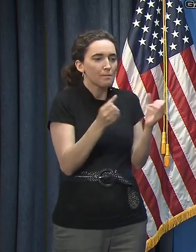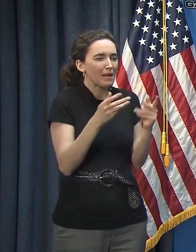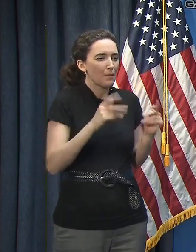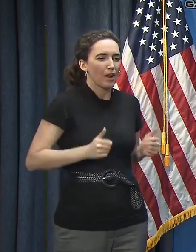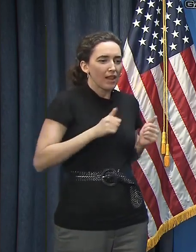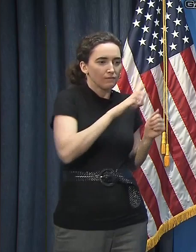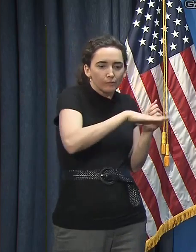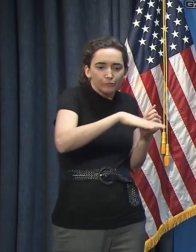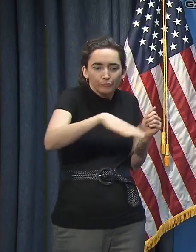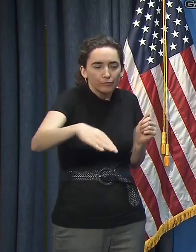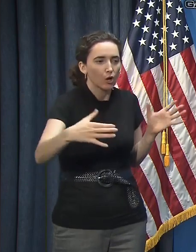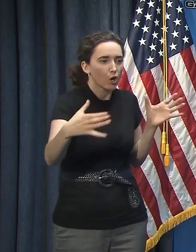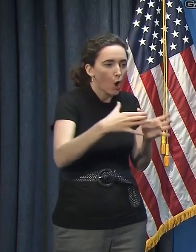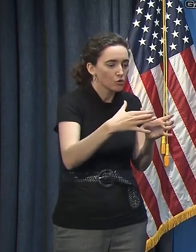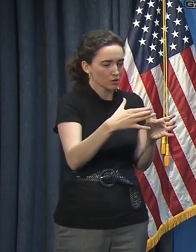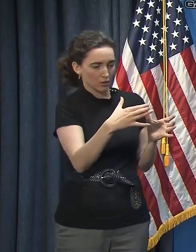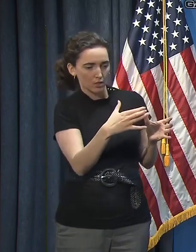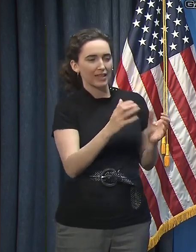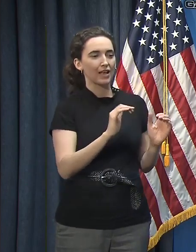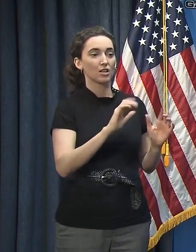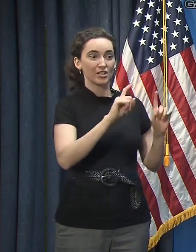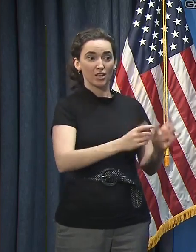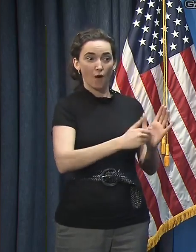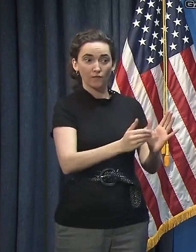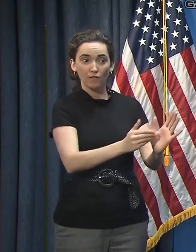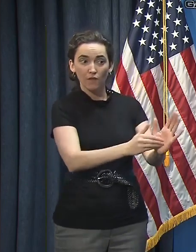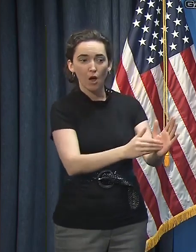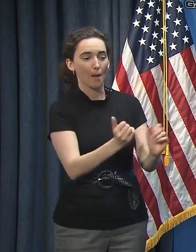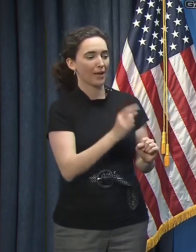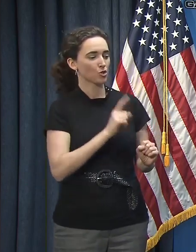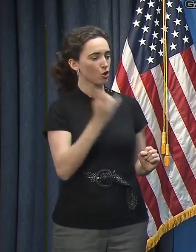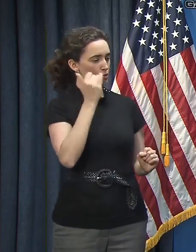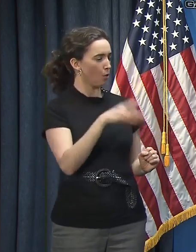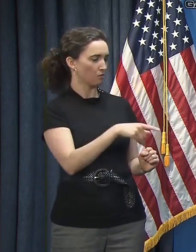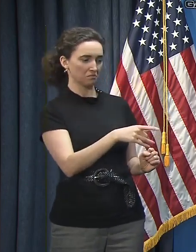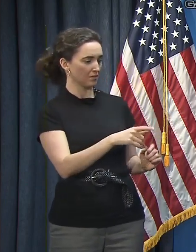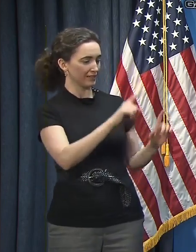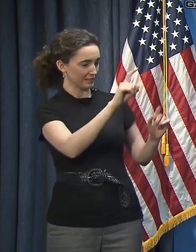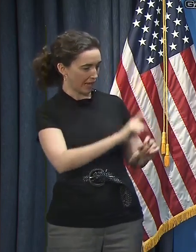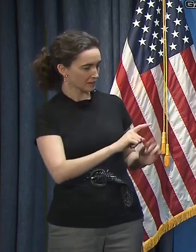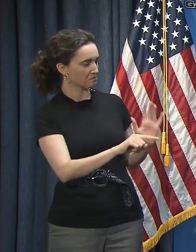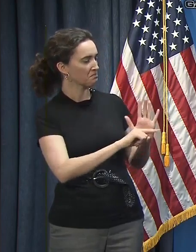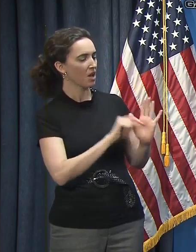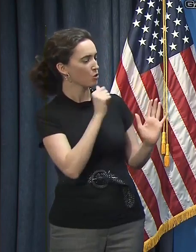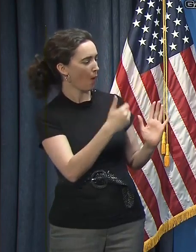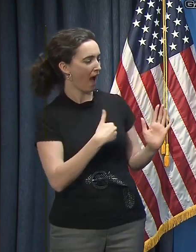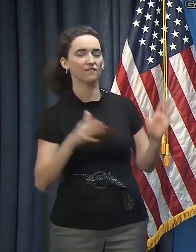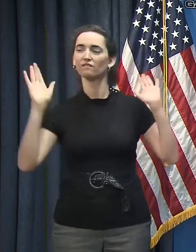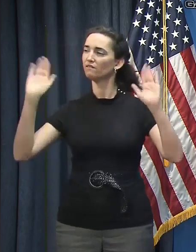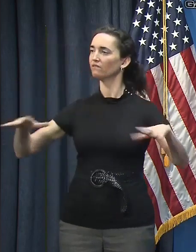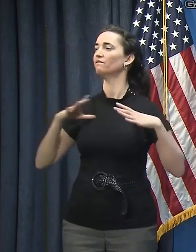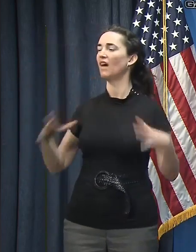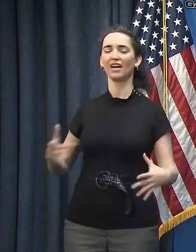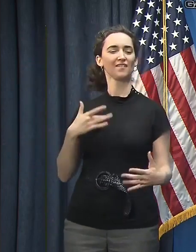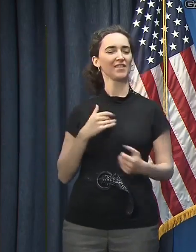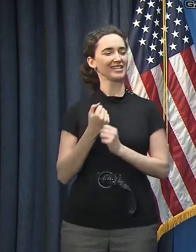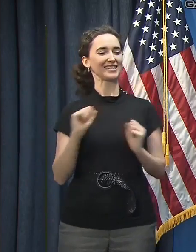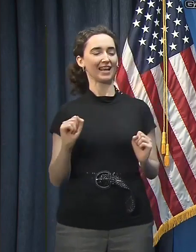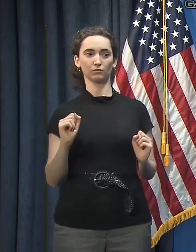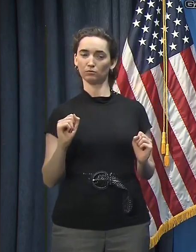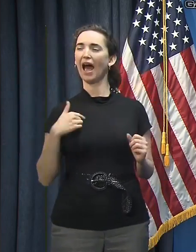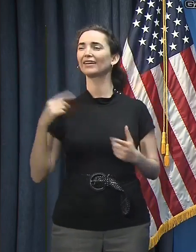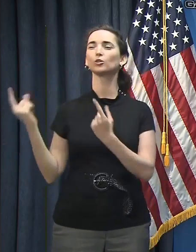environments, to make sure that as somebody develops symptoms, they're not given this false sense of reassurance and saying, I'm negative, so I can just, you know, go on